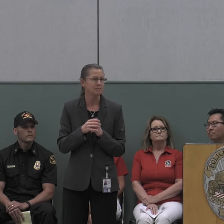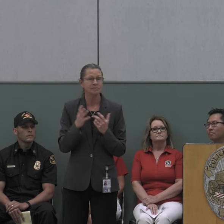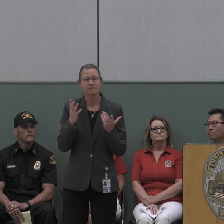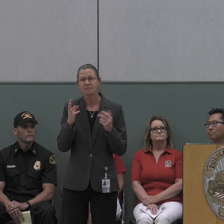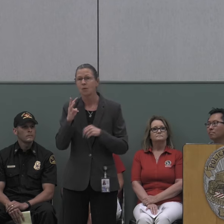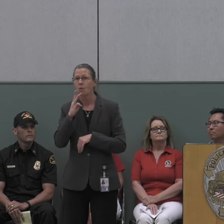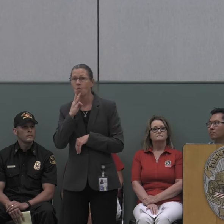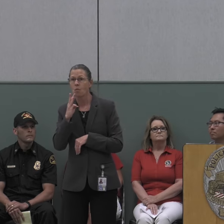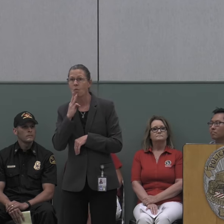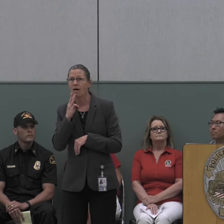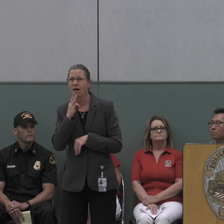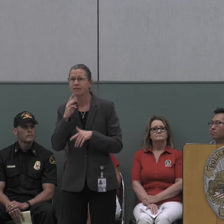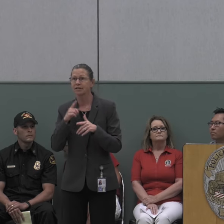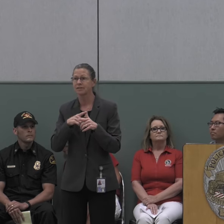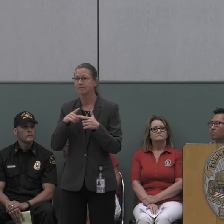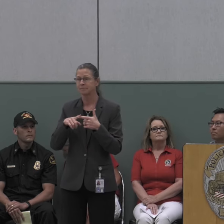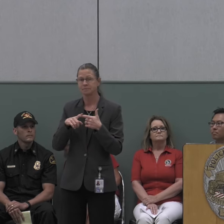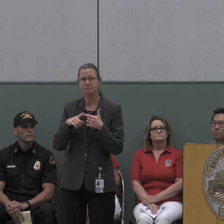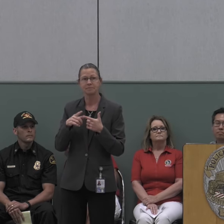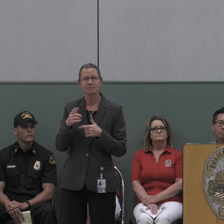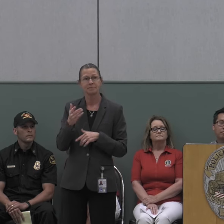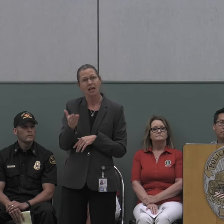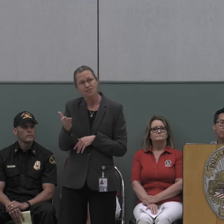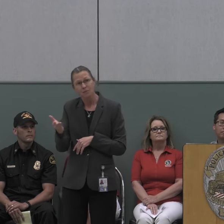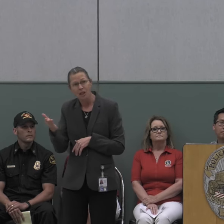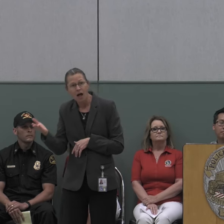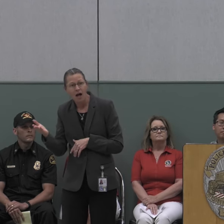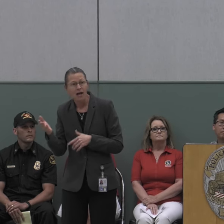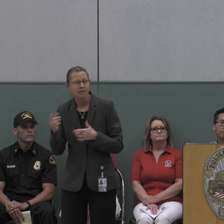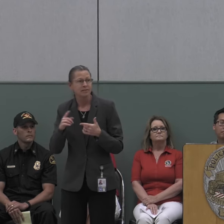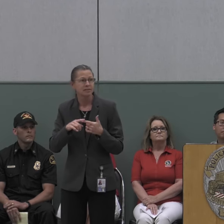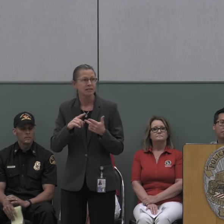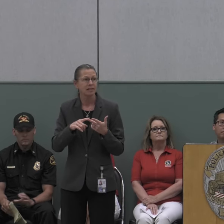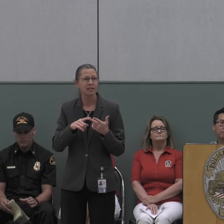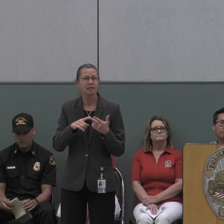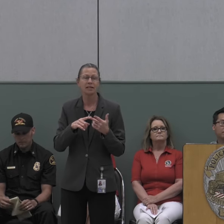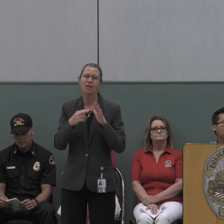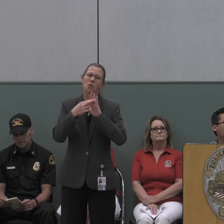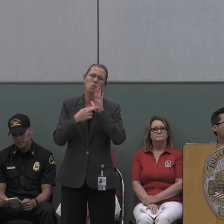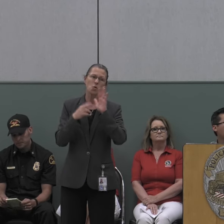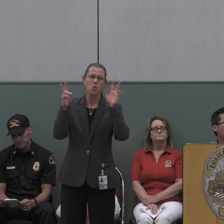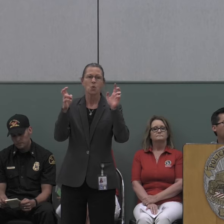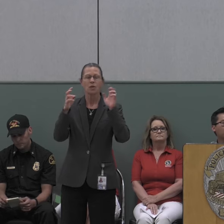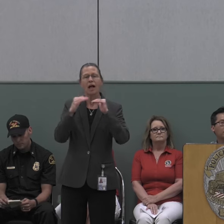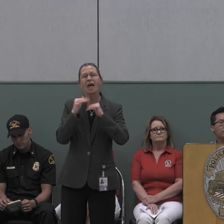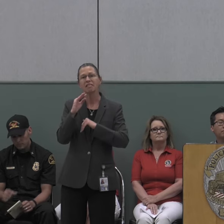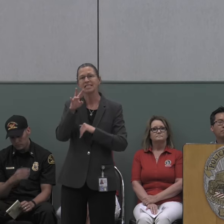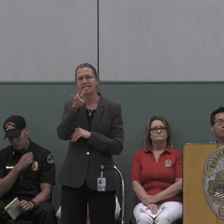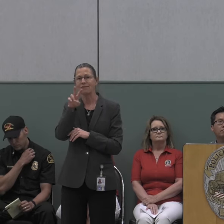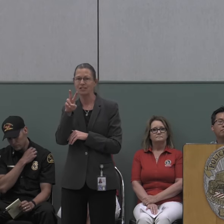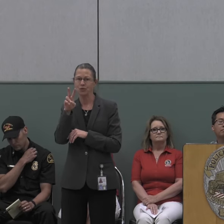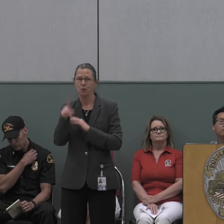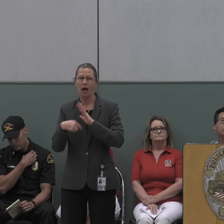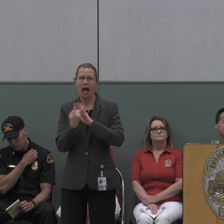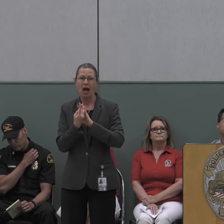water, have supplies. And the rule is at least 72 hours, because sometimes that might take,